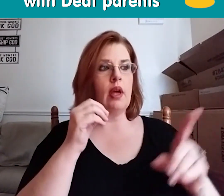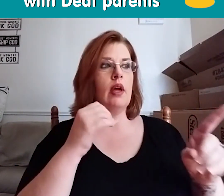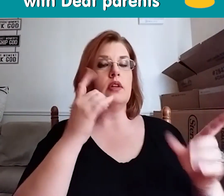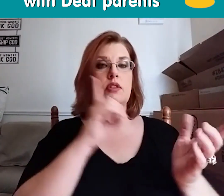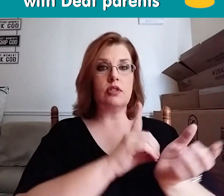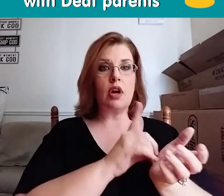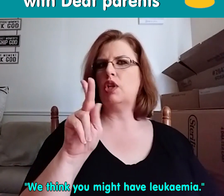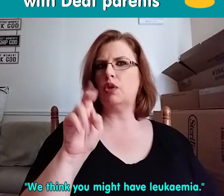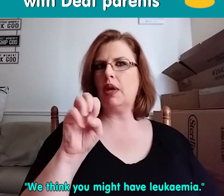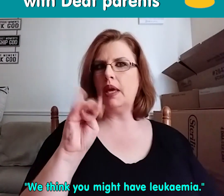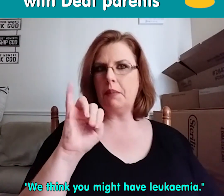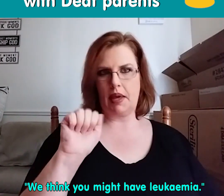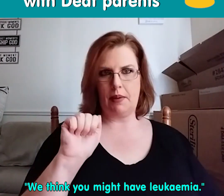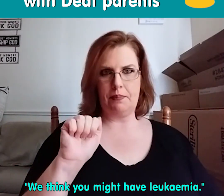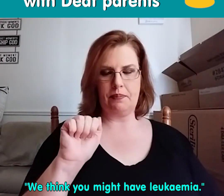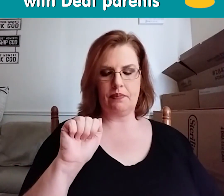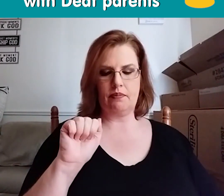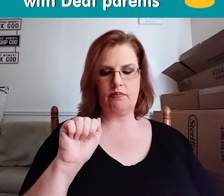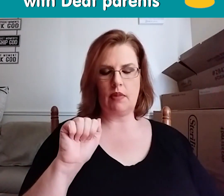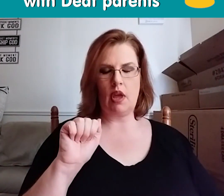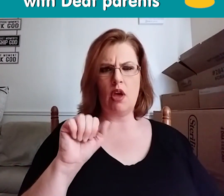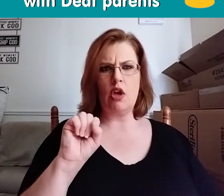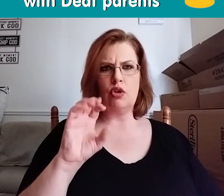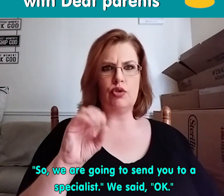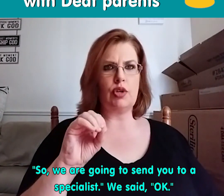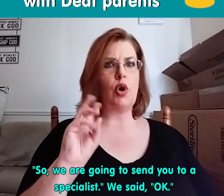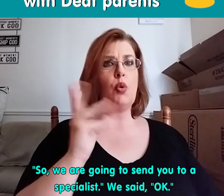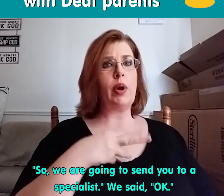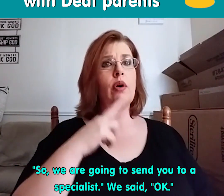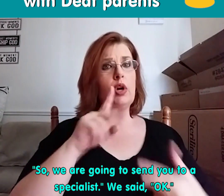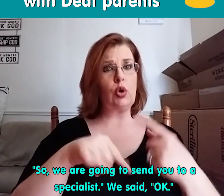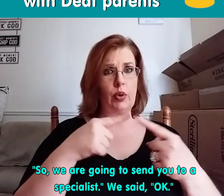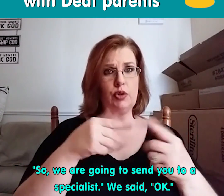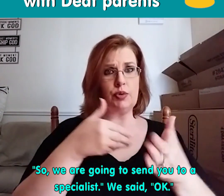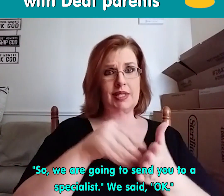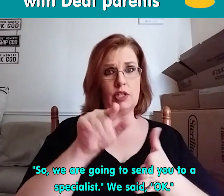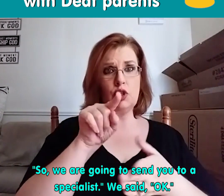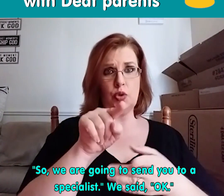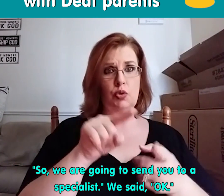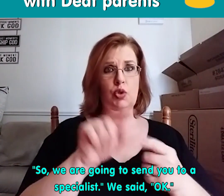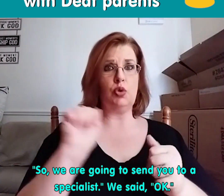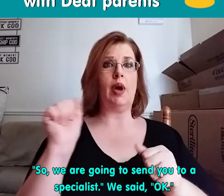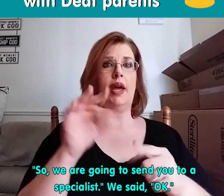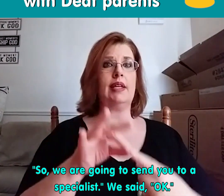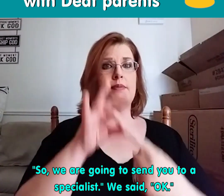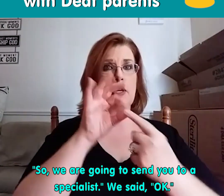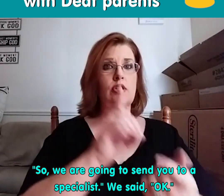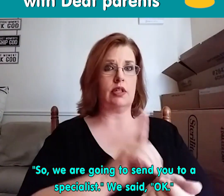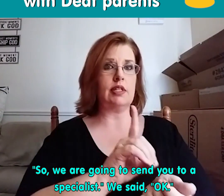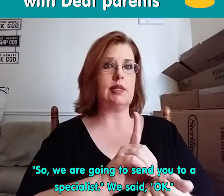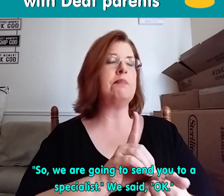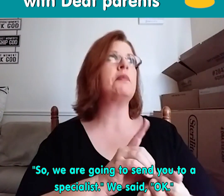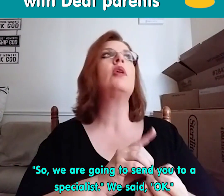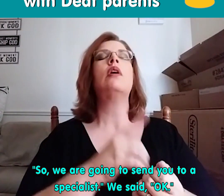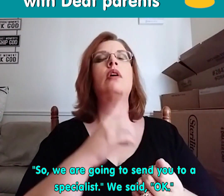It was bad, but they had to draw fluid, and you could hear the from the bone, and I thought,